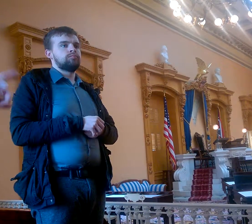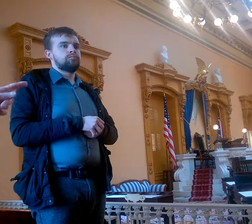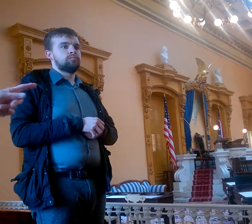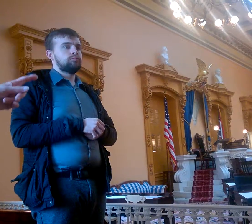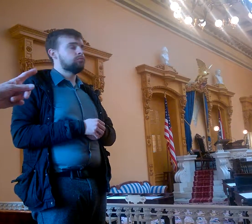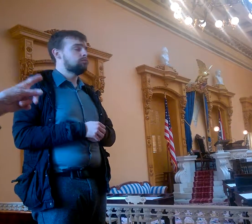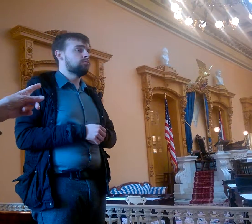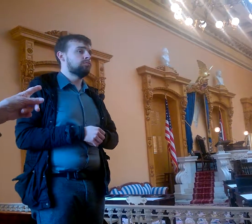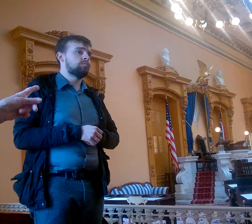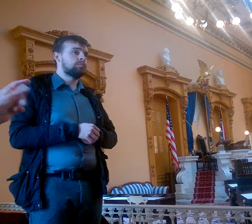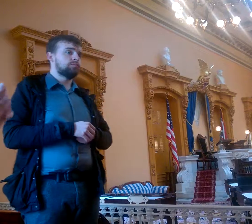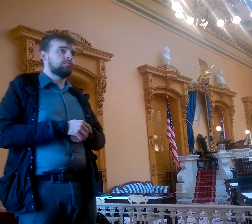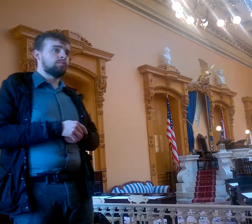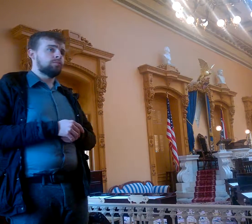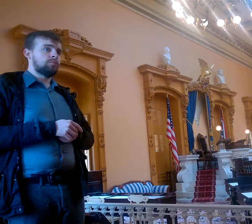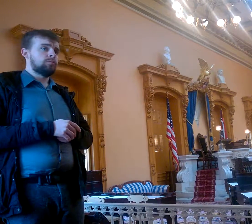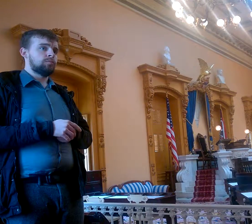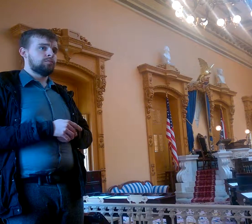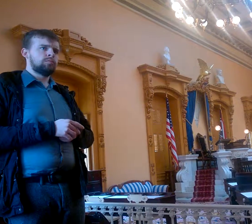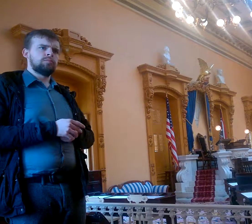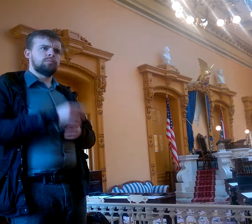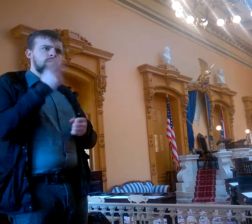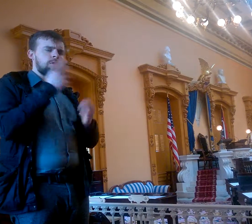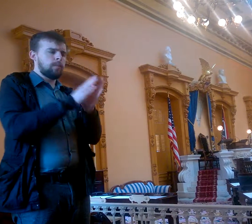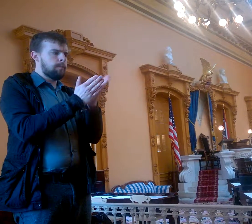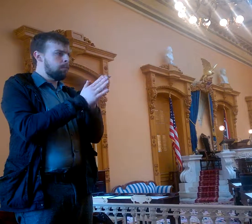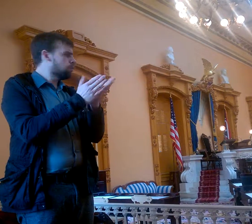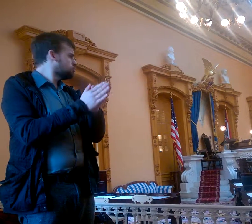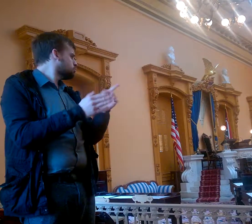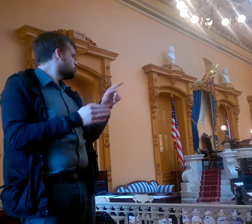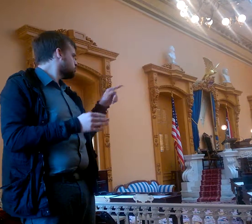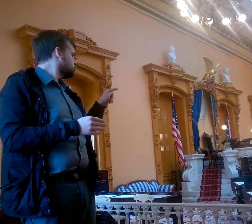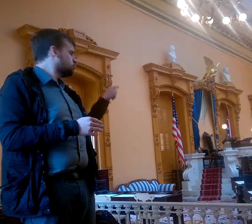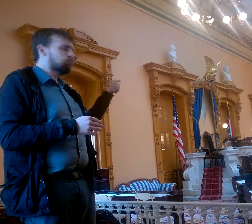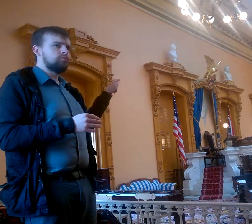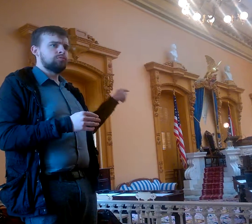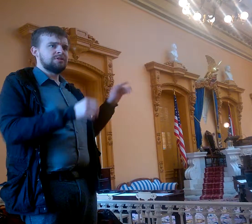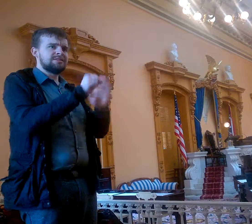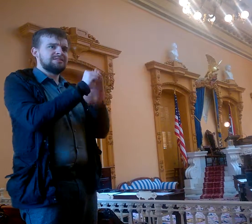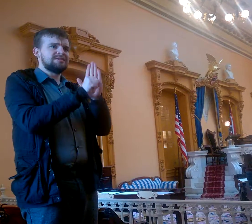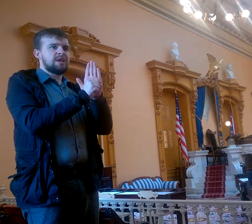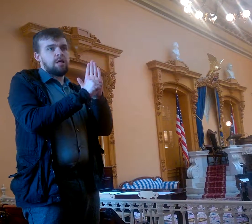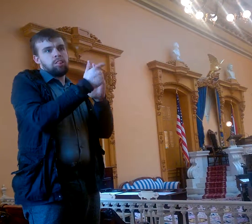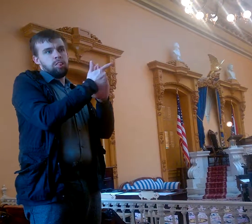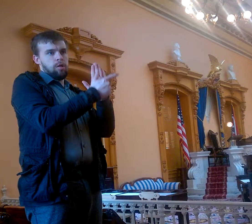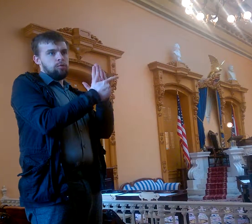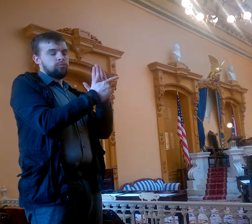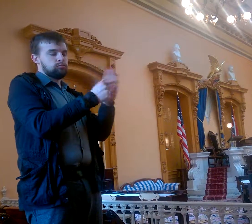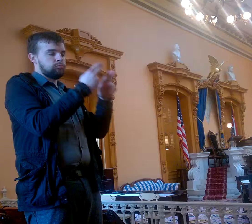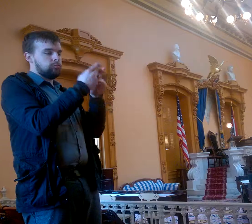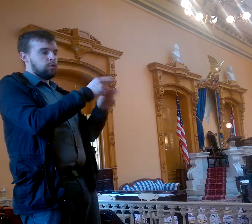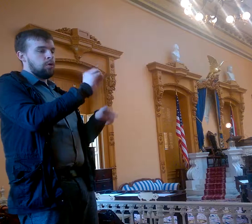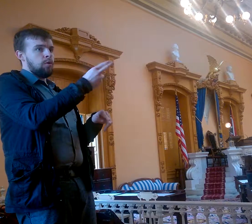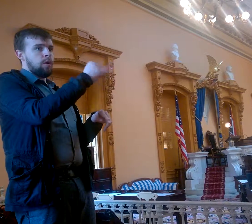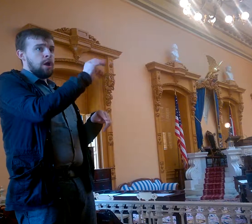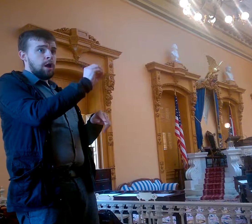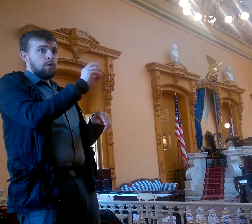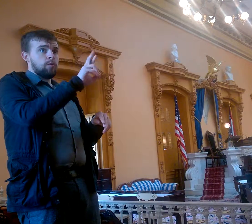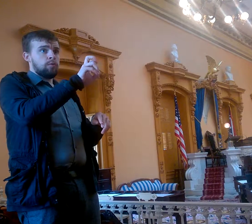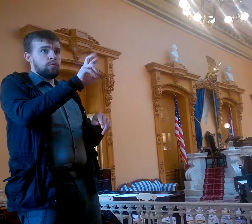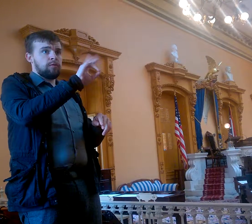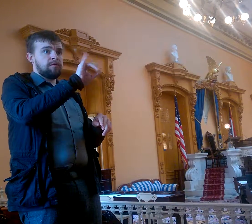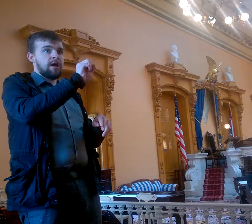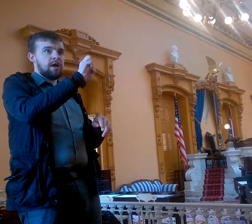The books that you see there are our state laws called the Ohio Revised Code.